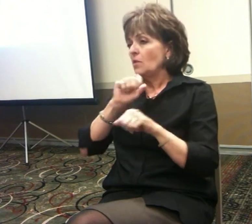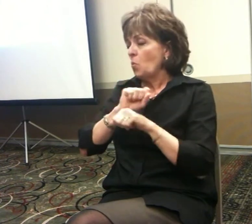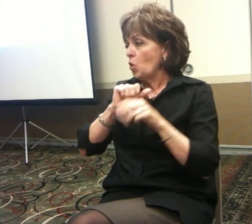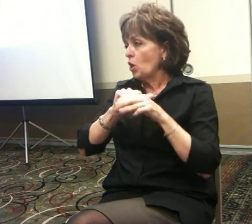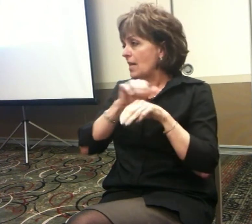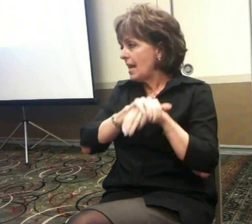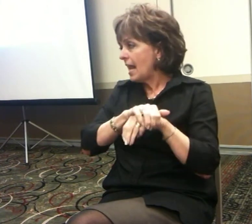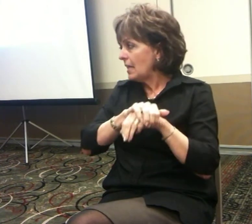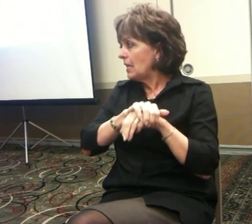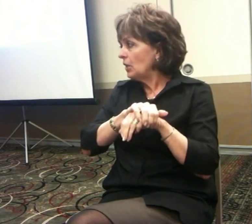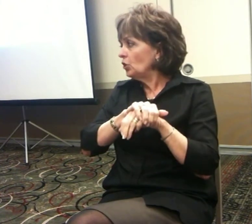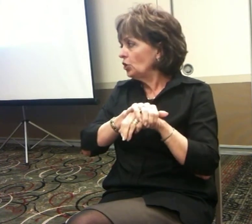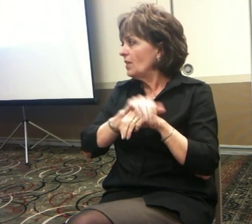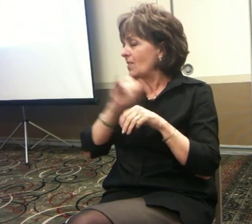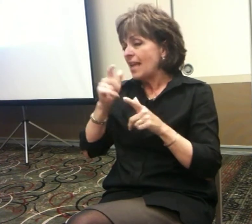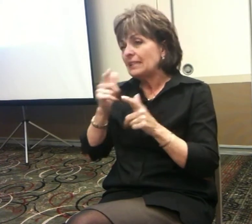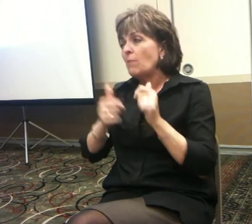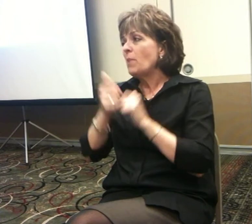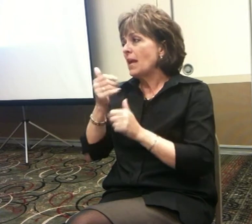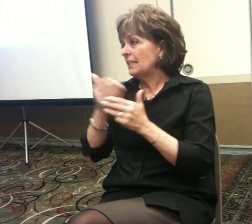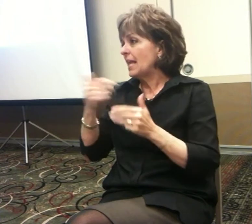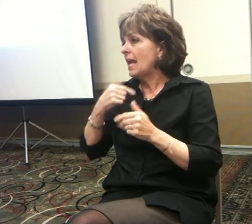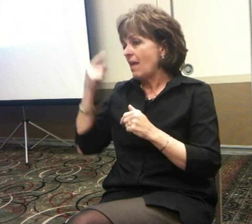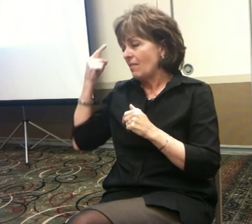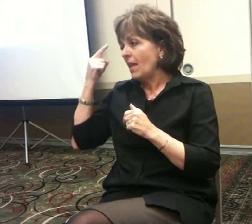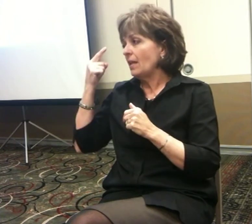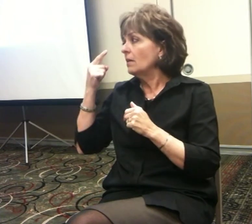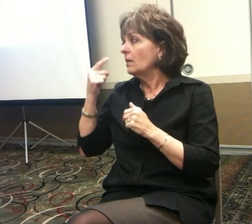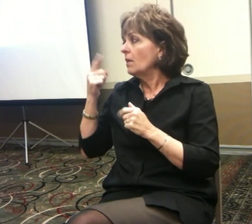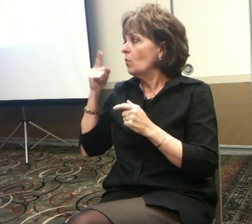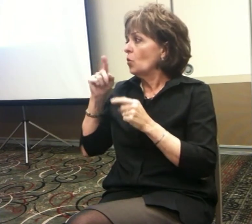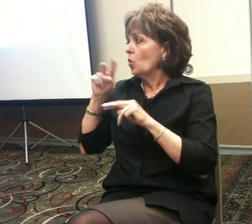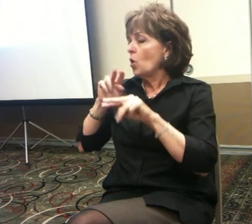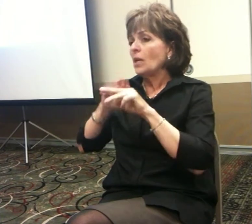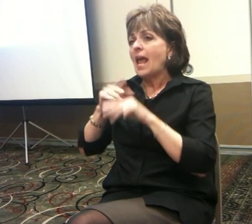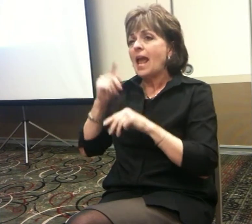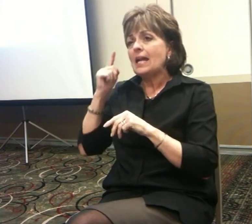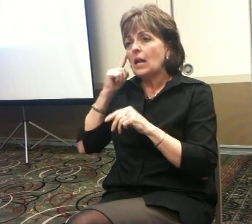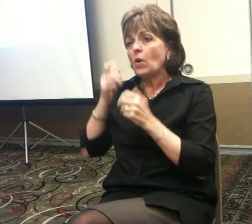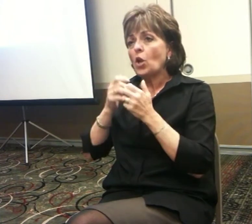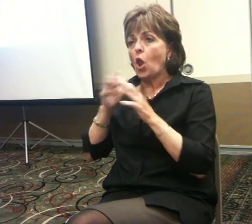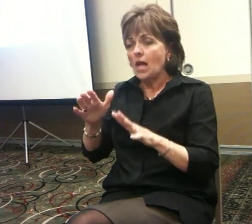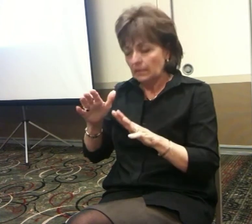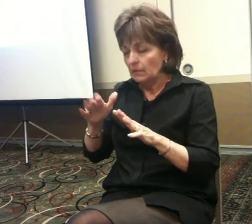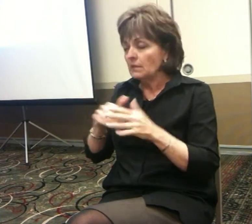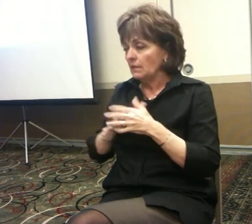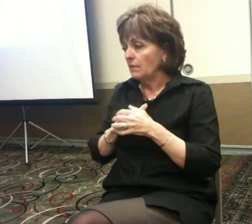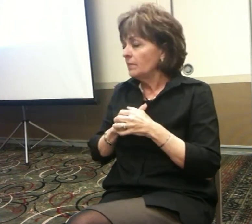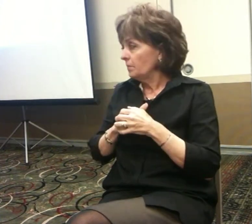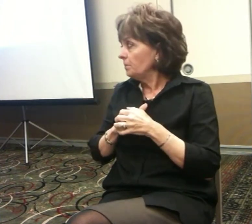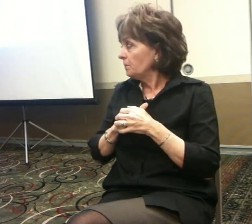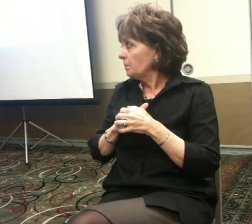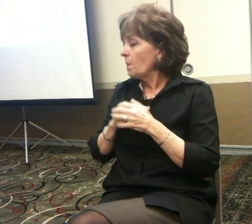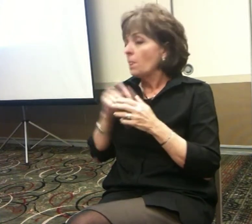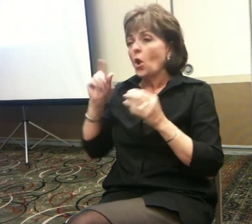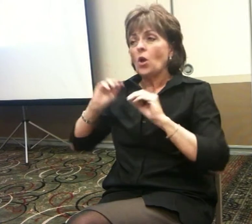that's the biggest thing that I think. Right. We need to look at his hearing loss and everything else. Okay. So clearly, the issue is